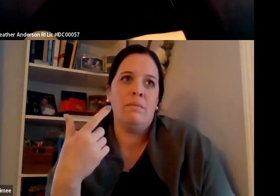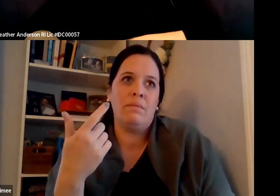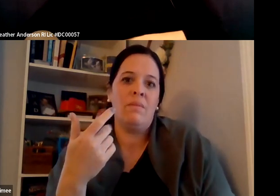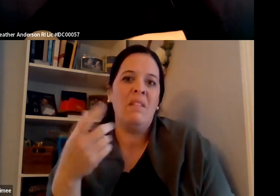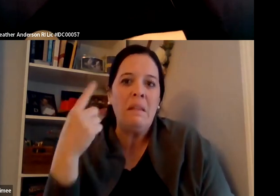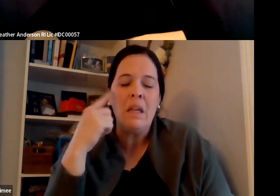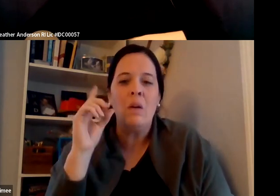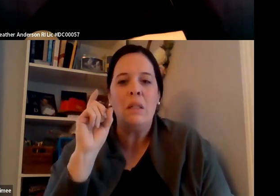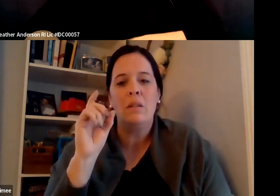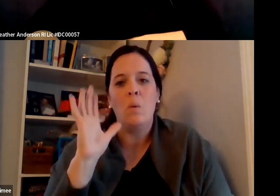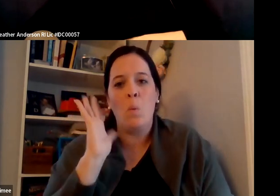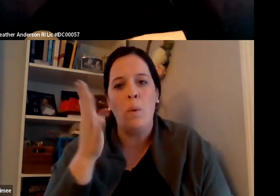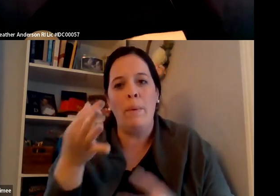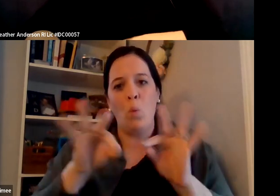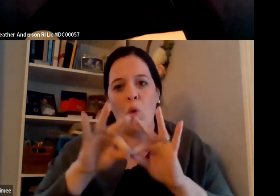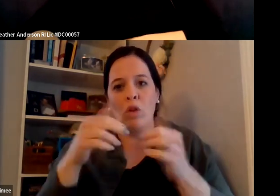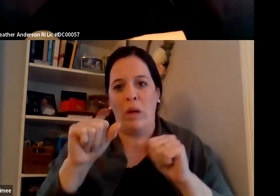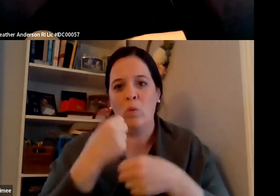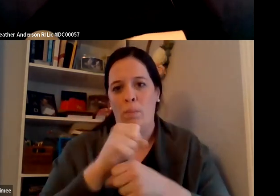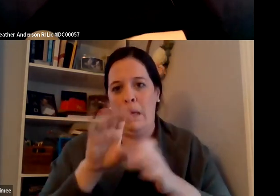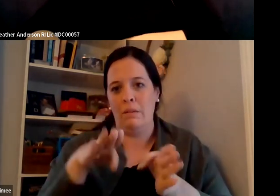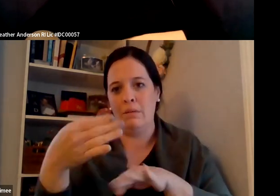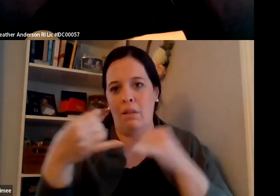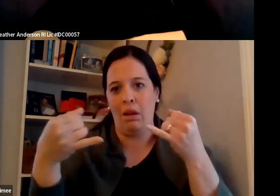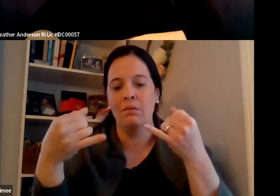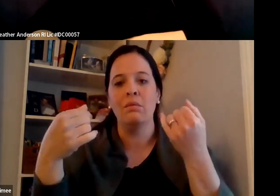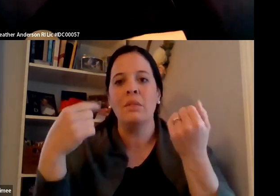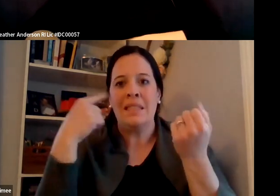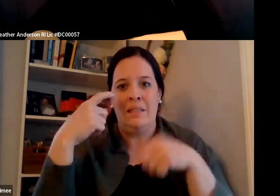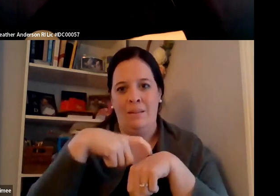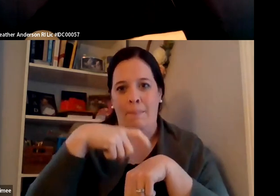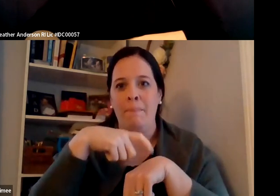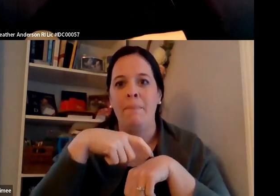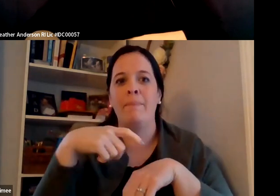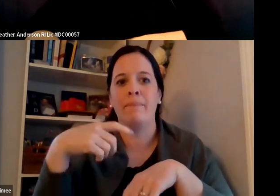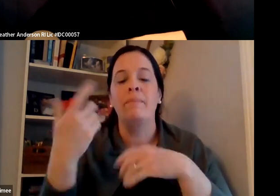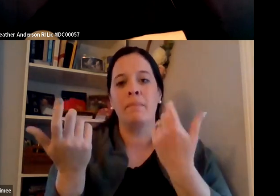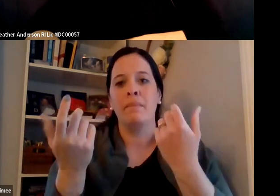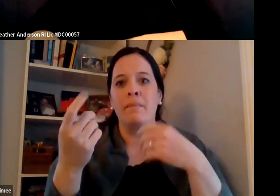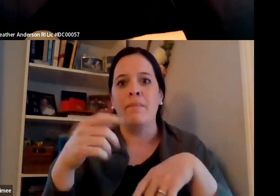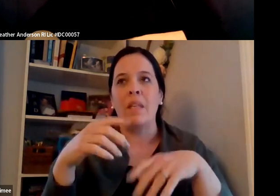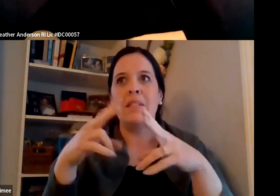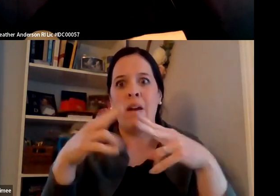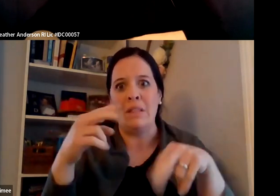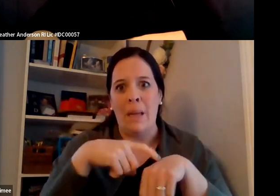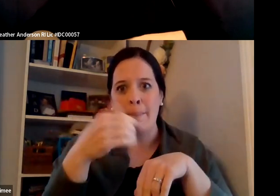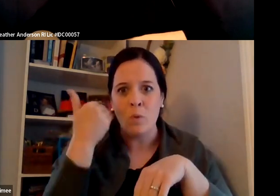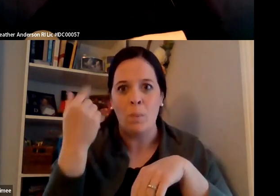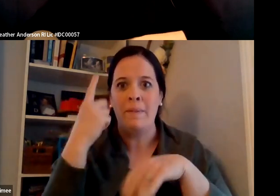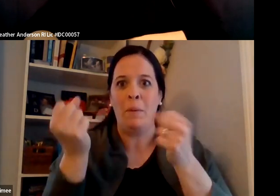would like to see happen. And I think it would be worth trying to make a deadline just for time's sake,